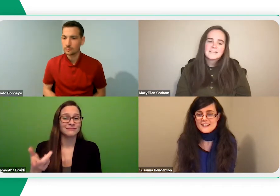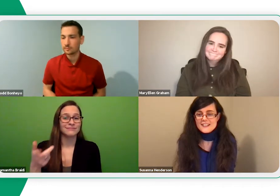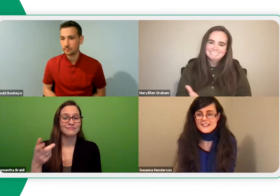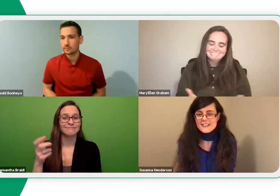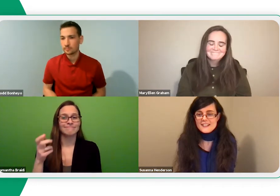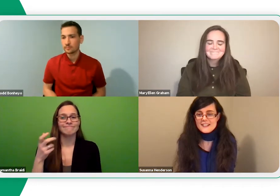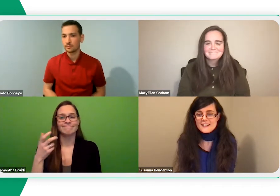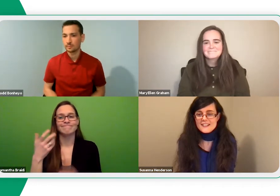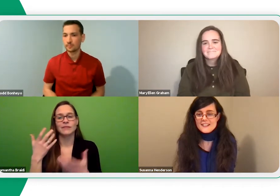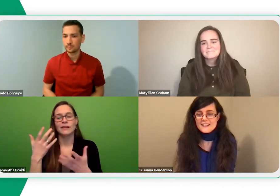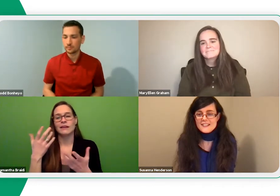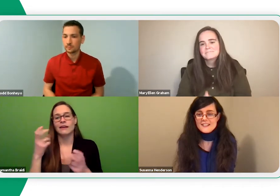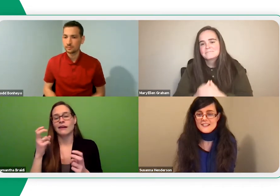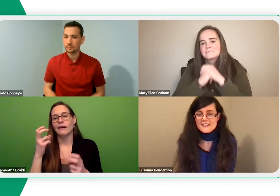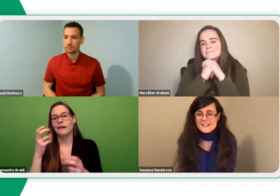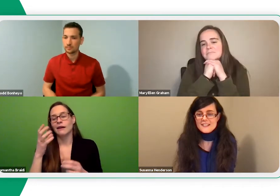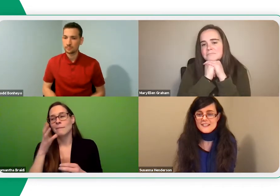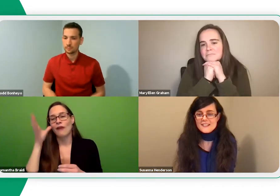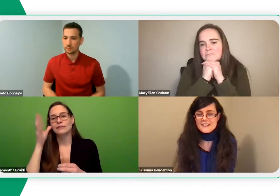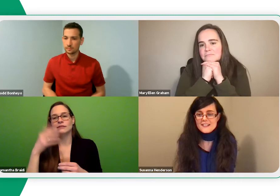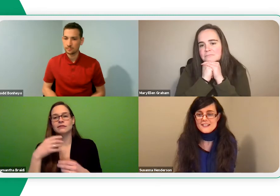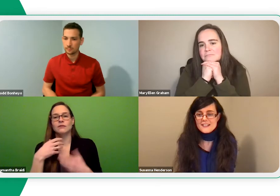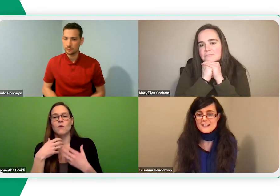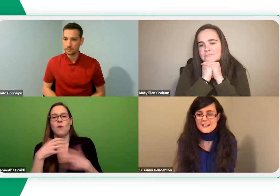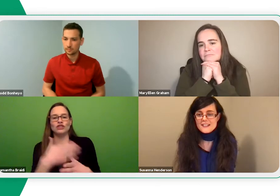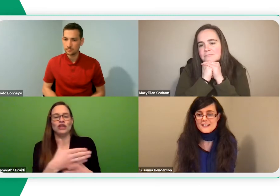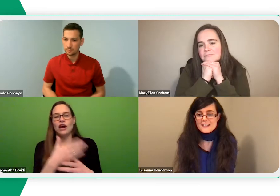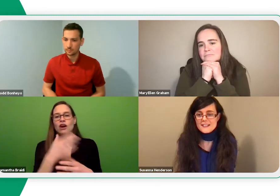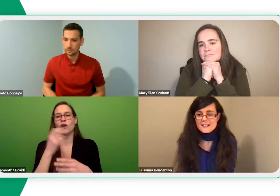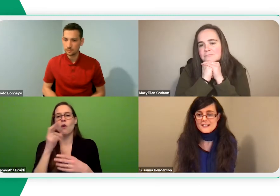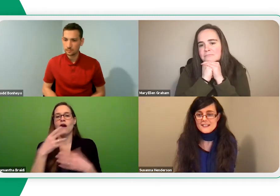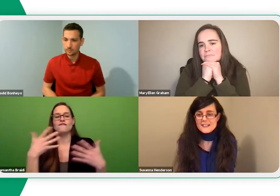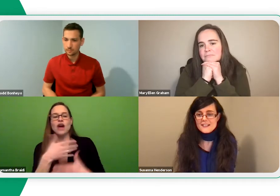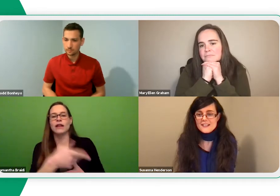often, deaf students or deaf youth live a sheltered life.